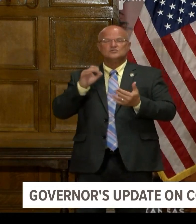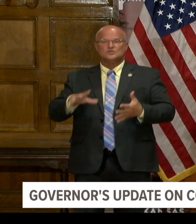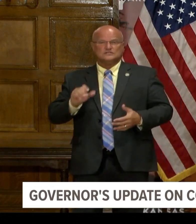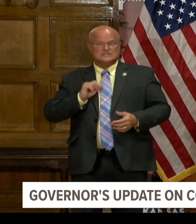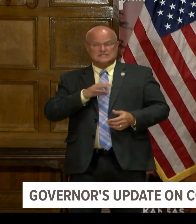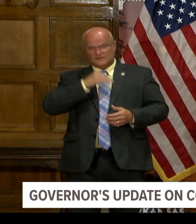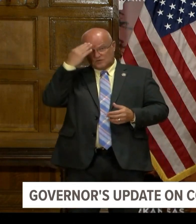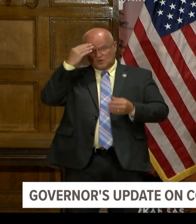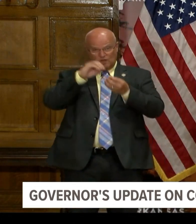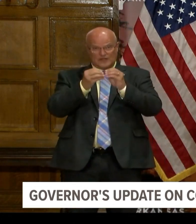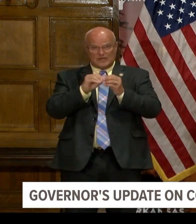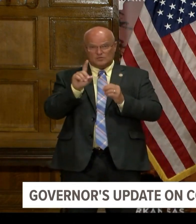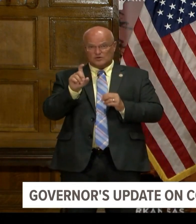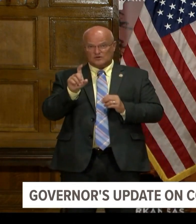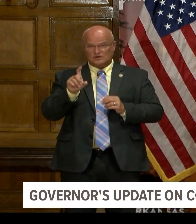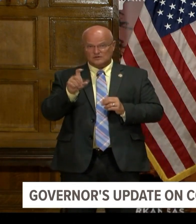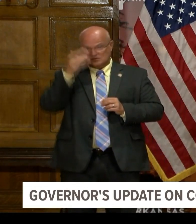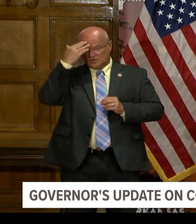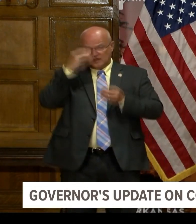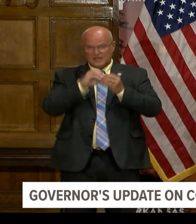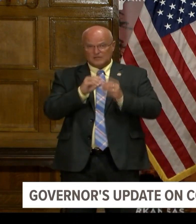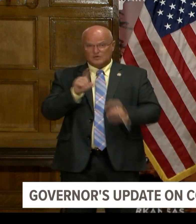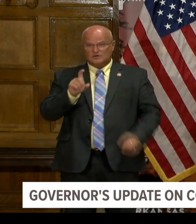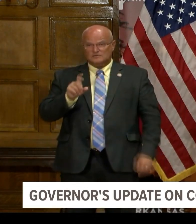number? Do we know that number?